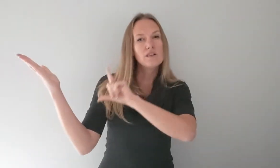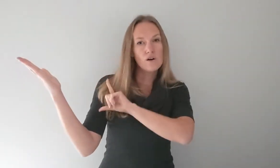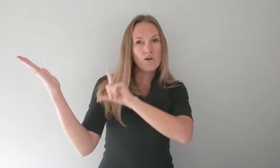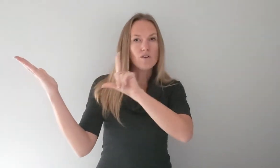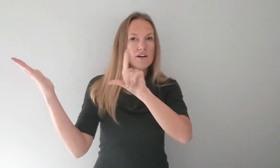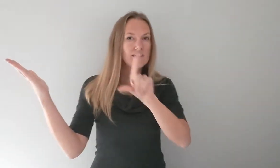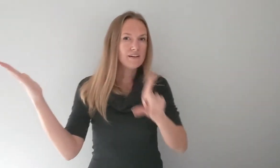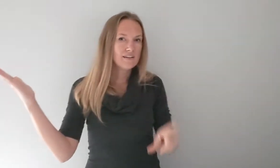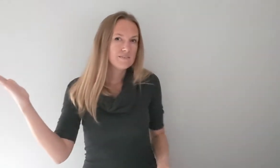Lord,